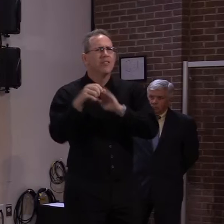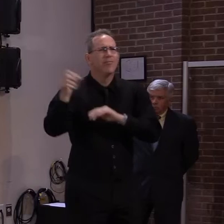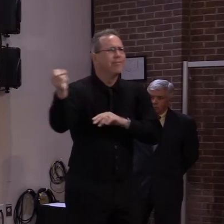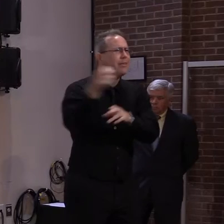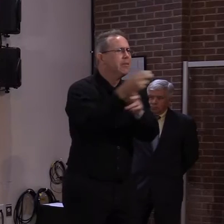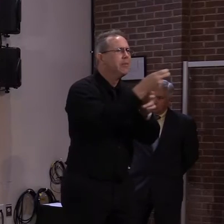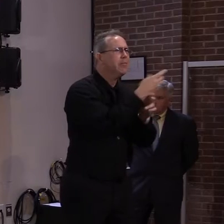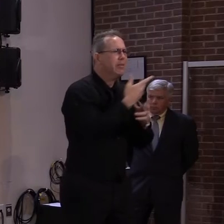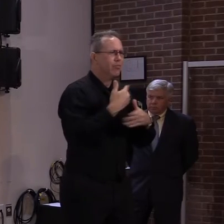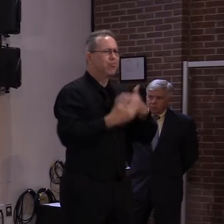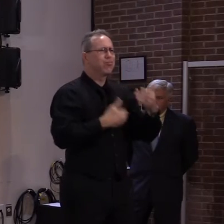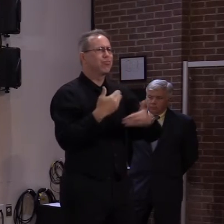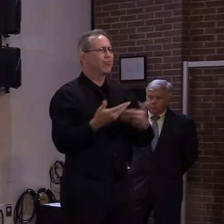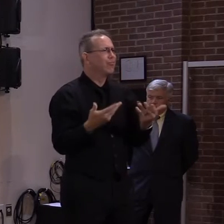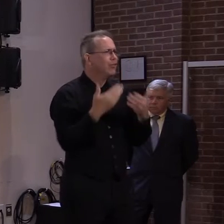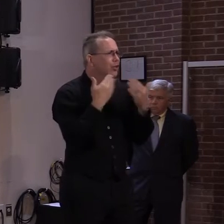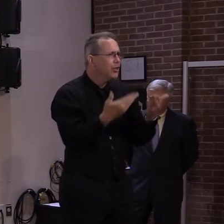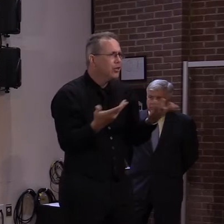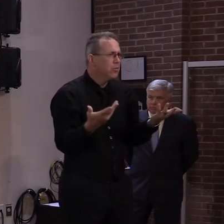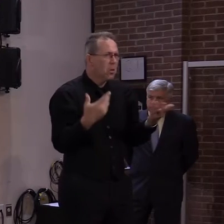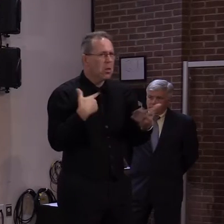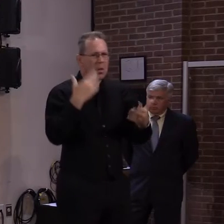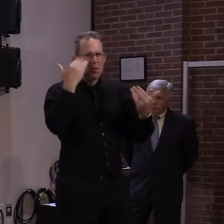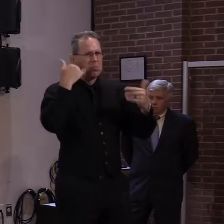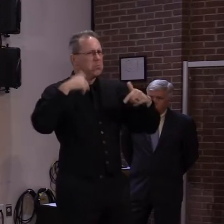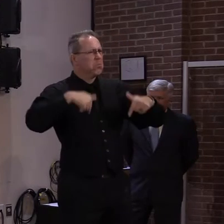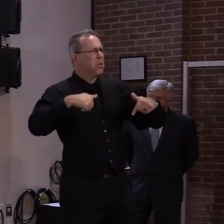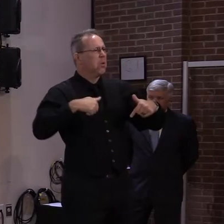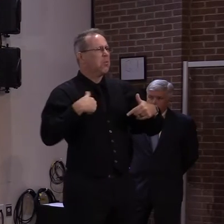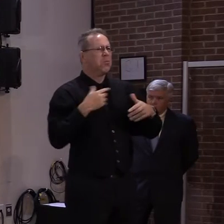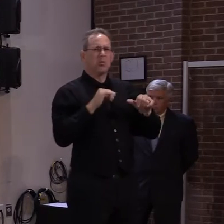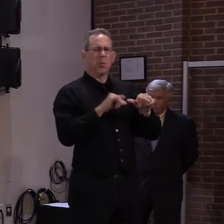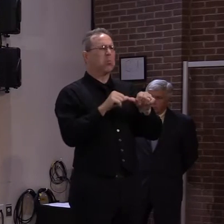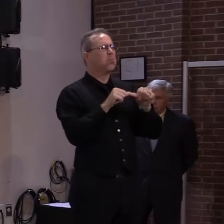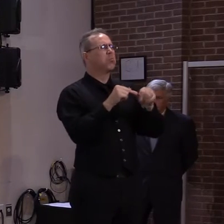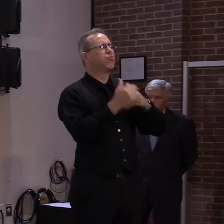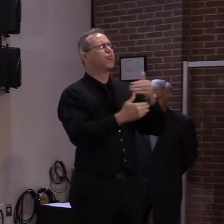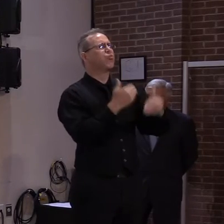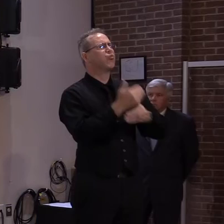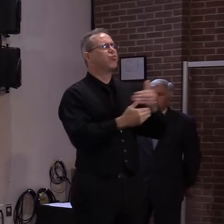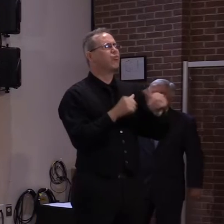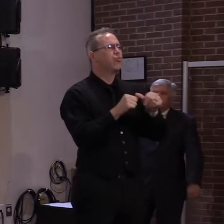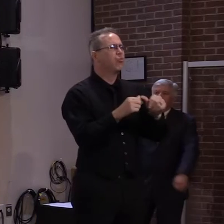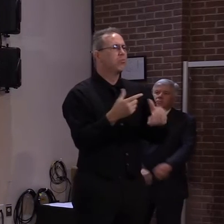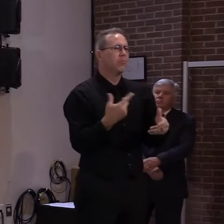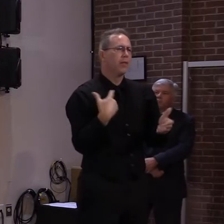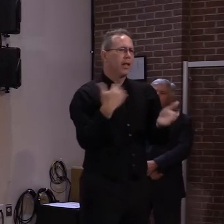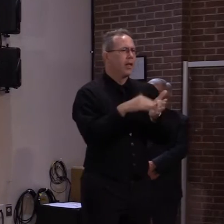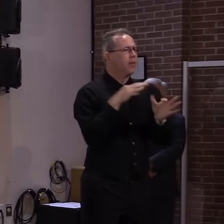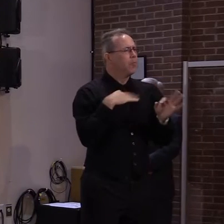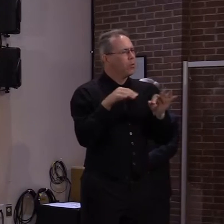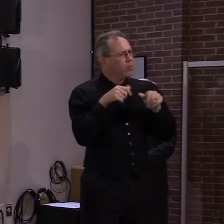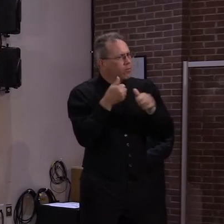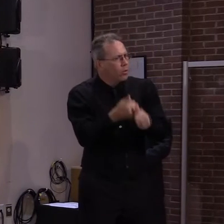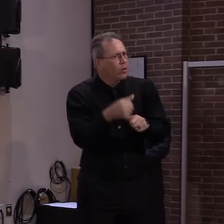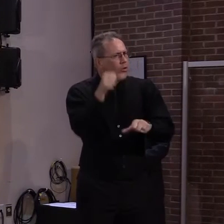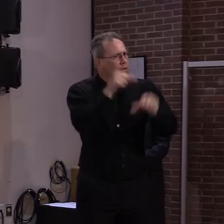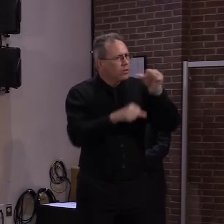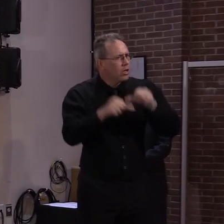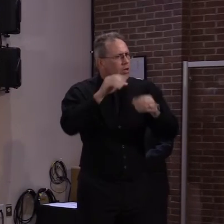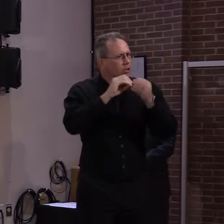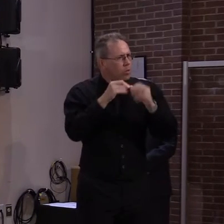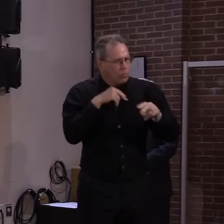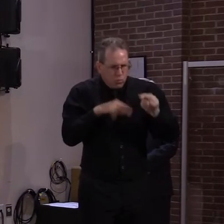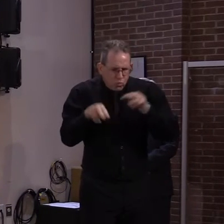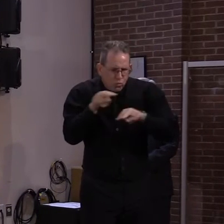see anything different, but again, we've relied on the data to guide us. And if we see that there's